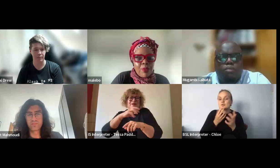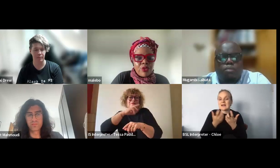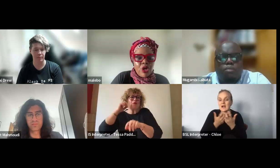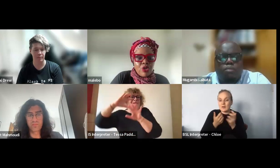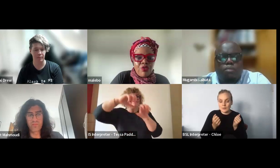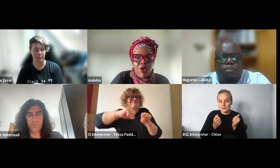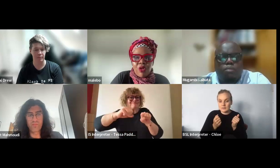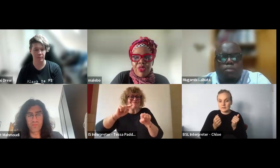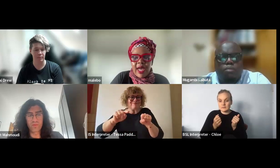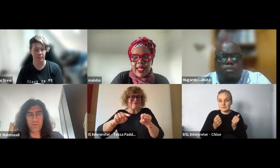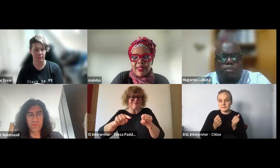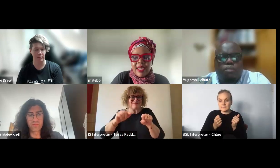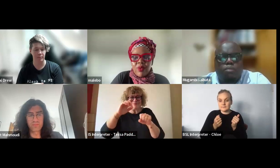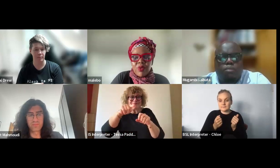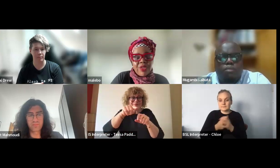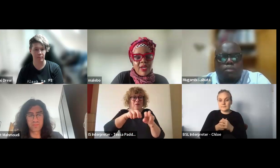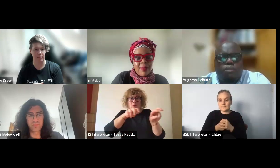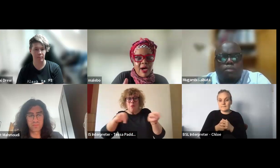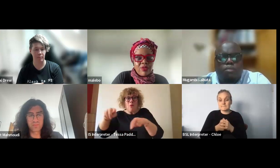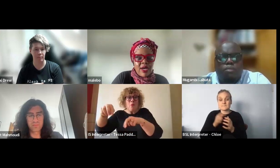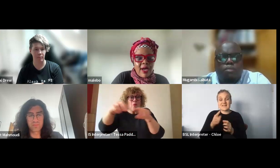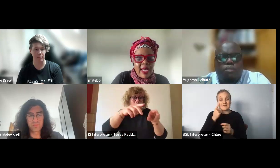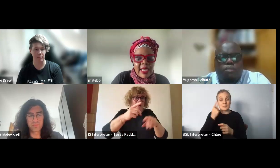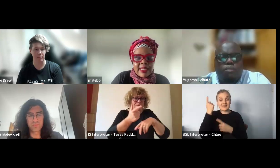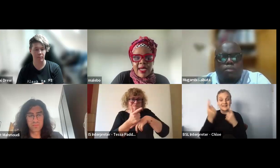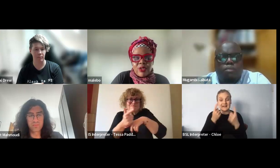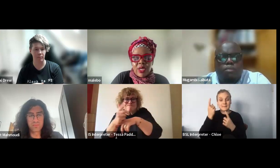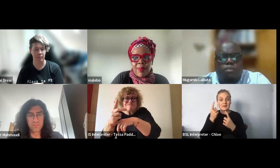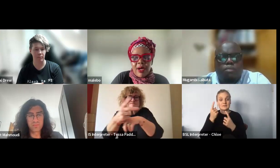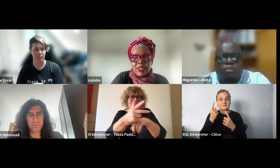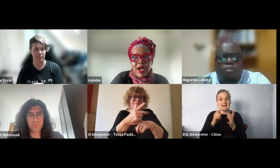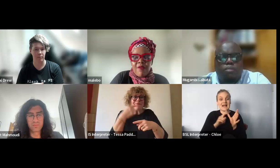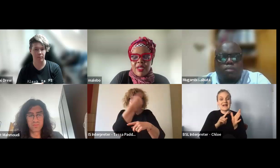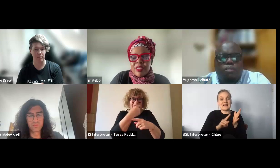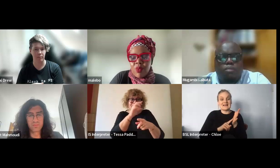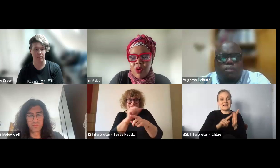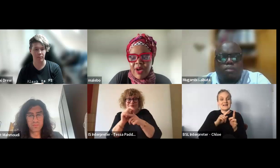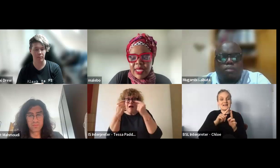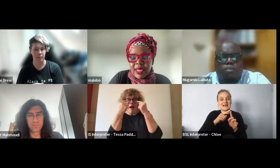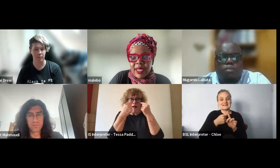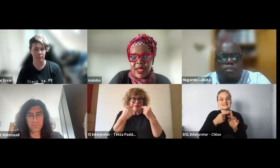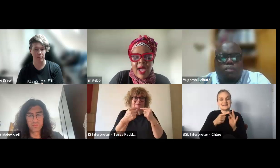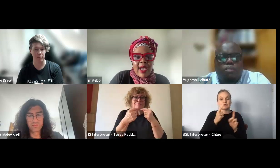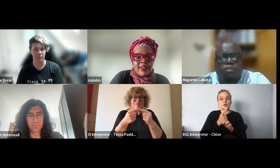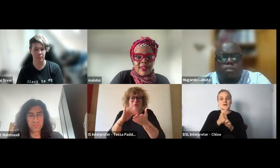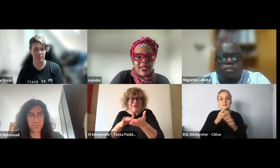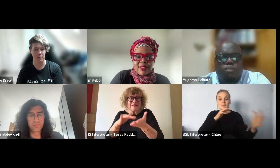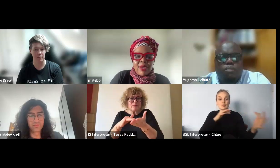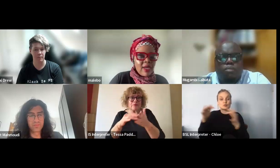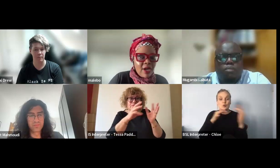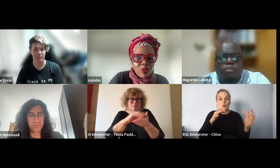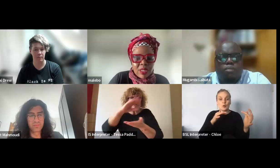then brought to forth. And then when we think about Alexei talking about faster war fighting,